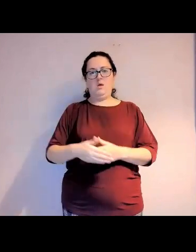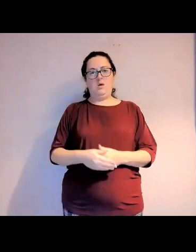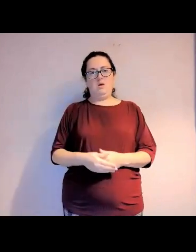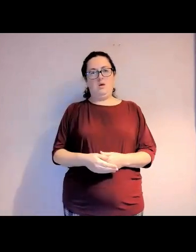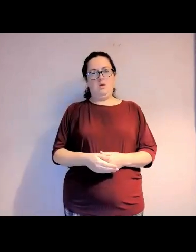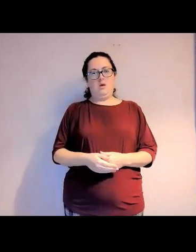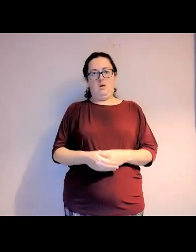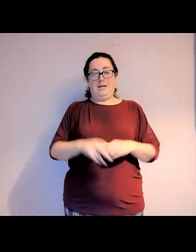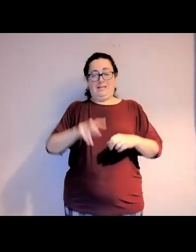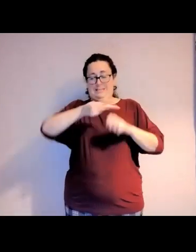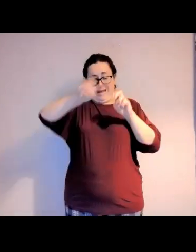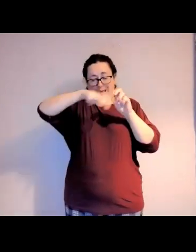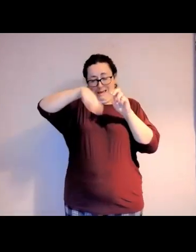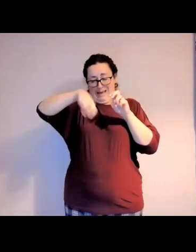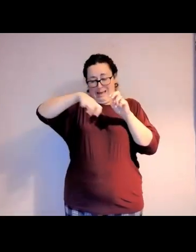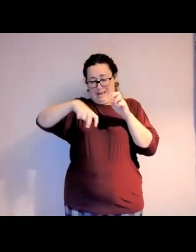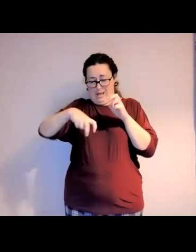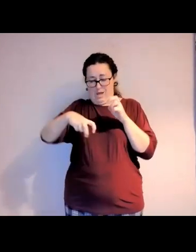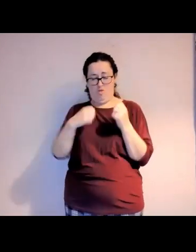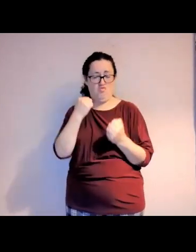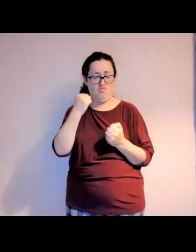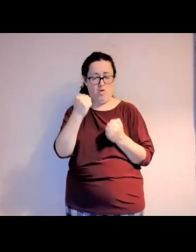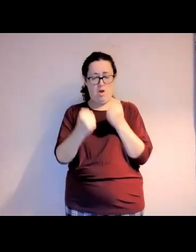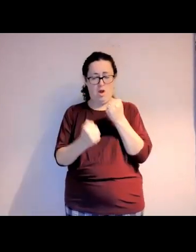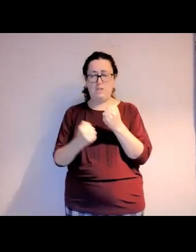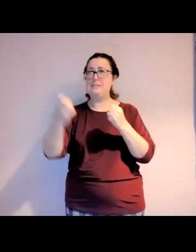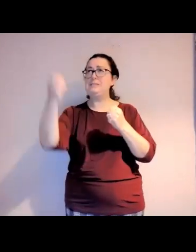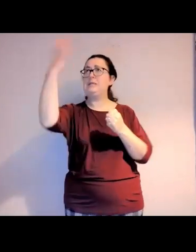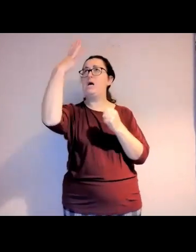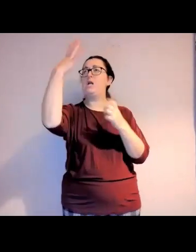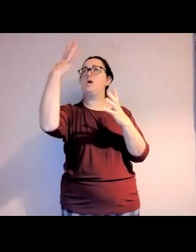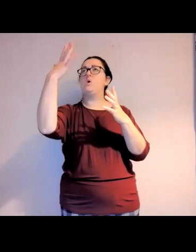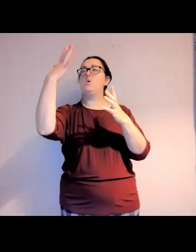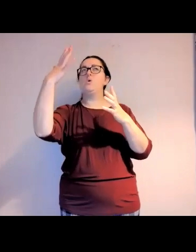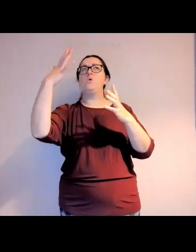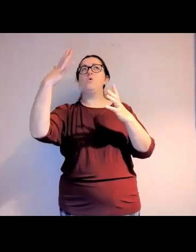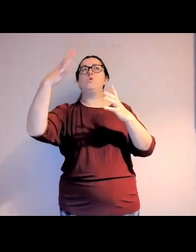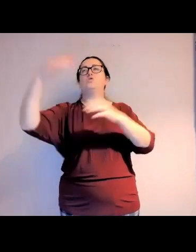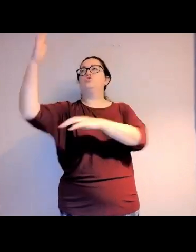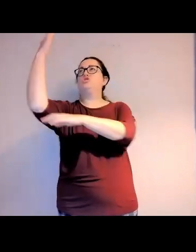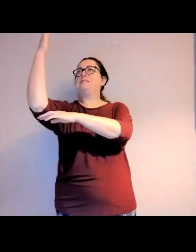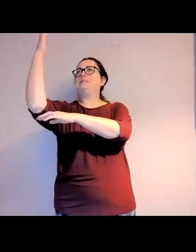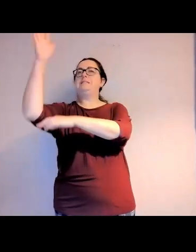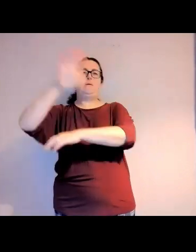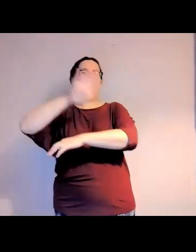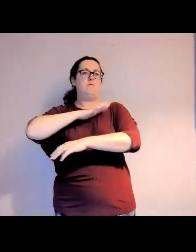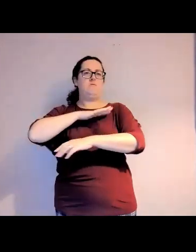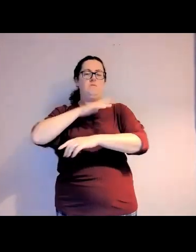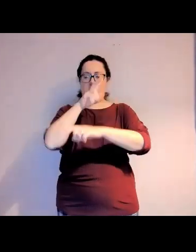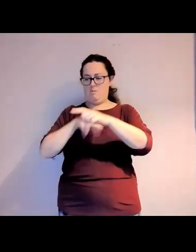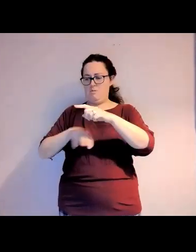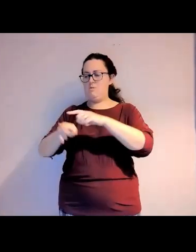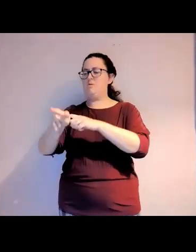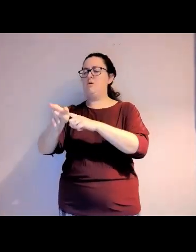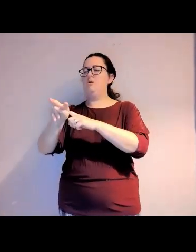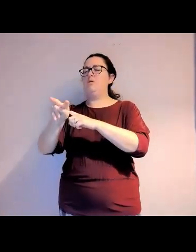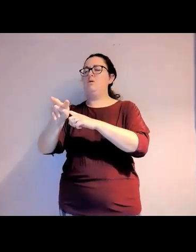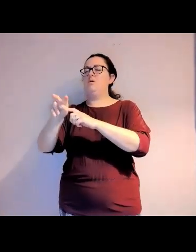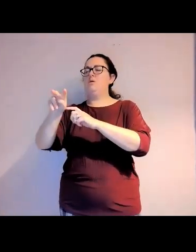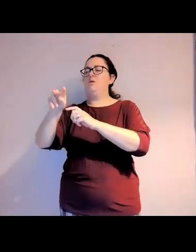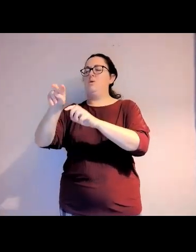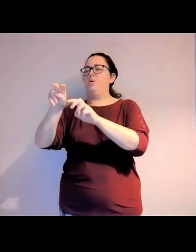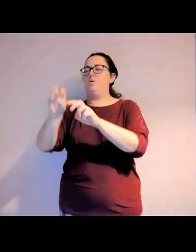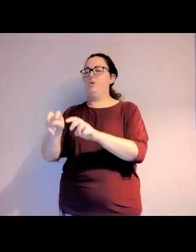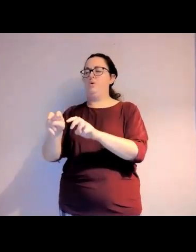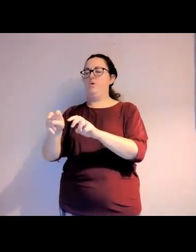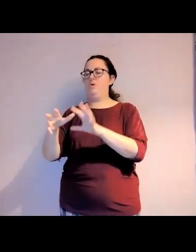I tear down the stairs. I run into the sun. Under the big tree in the park, I become as